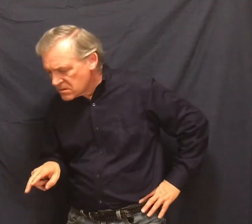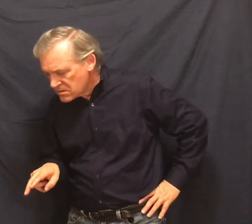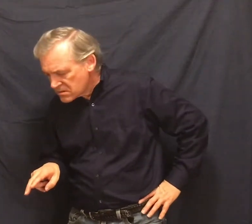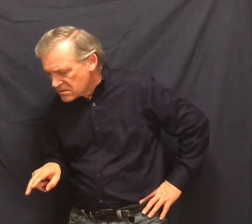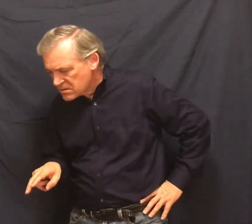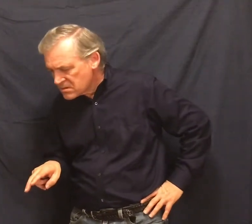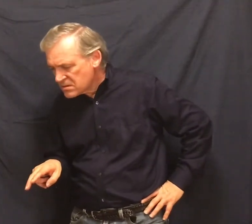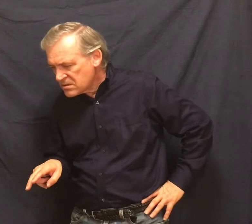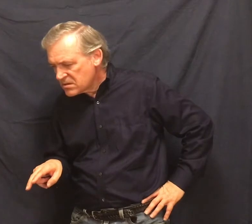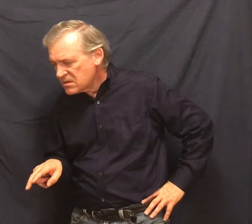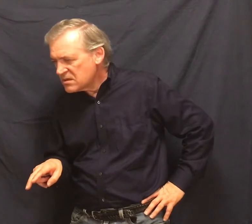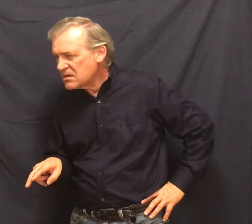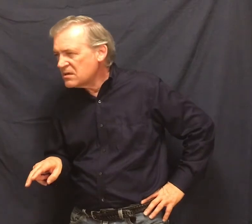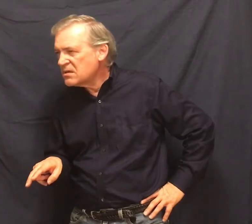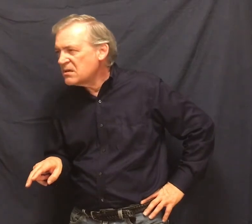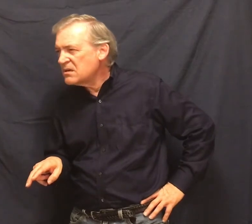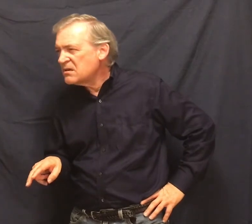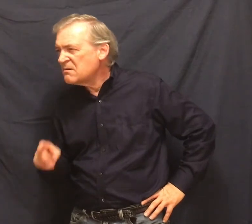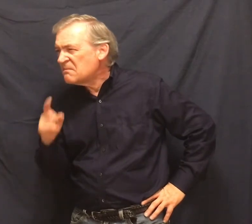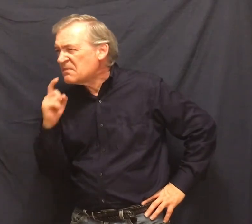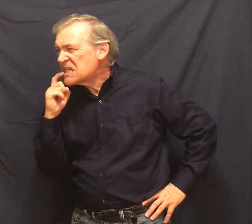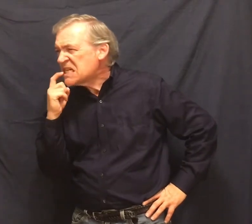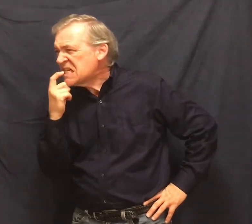Got no teeth, he said.